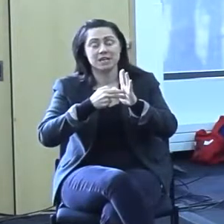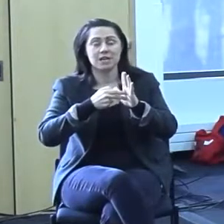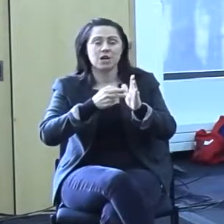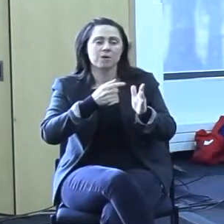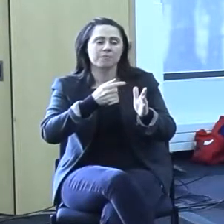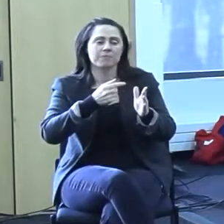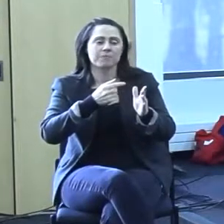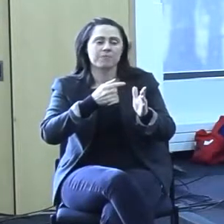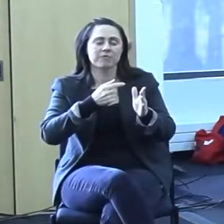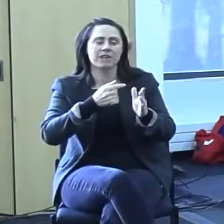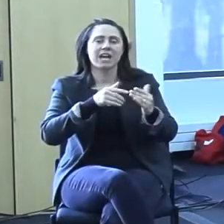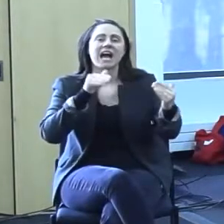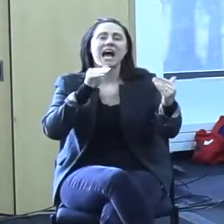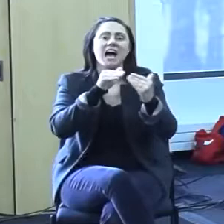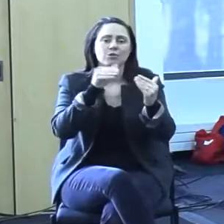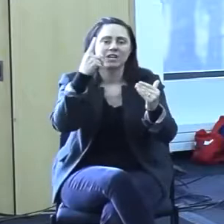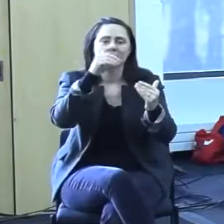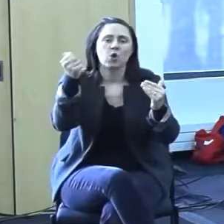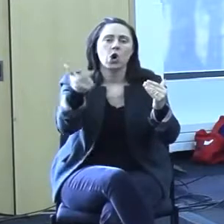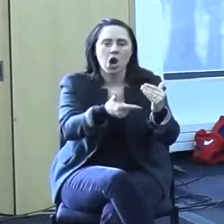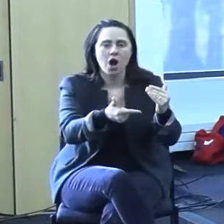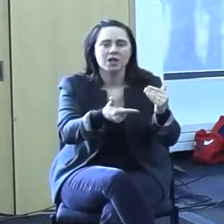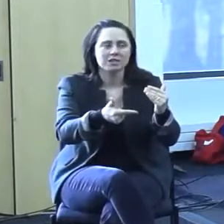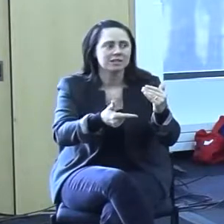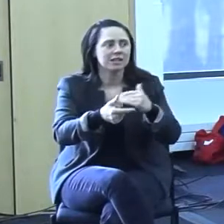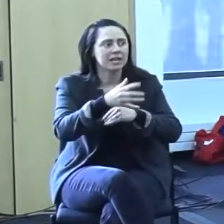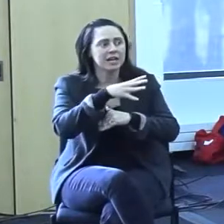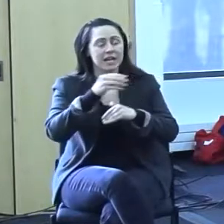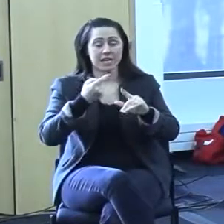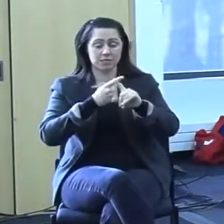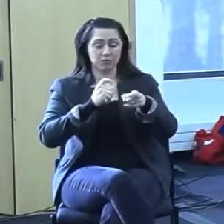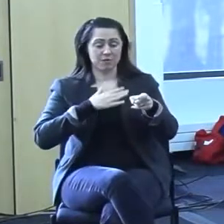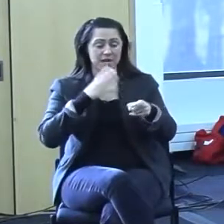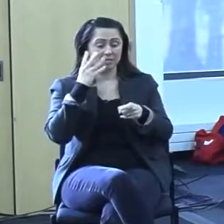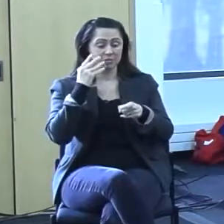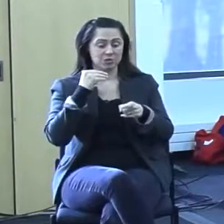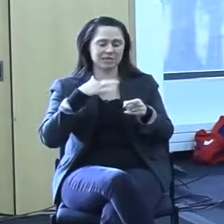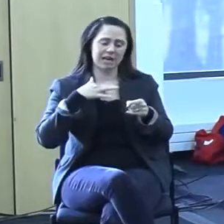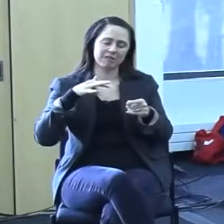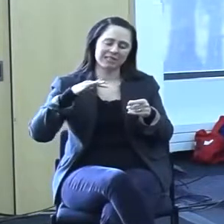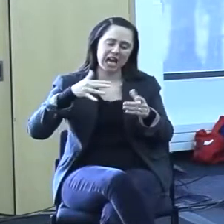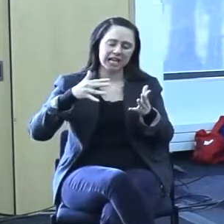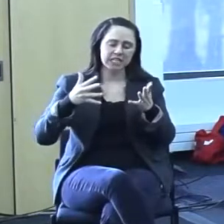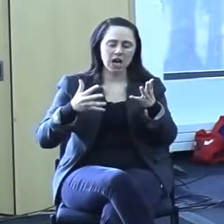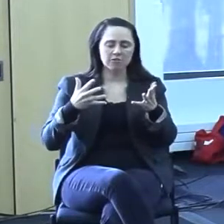equality and equity for all. And through my experiences, I've kind of